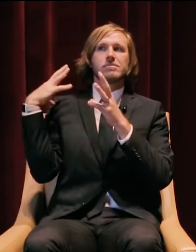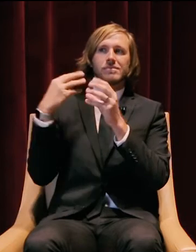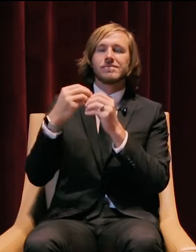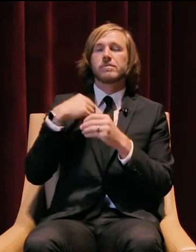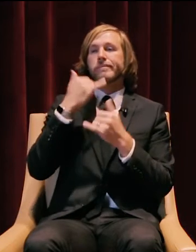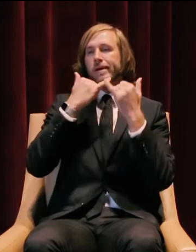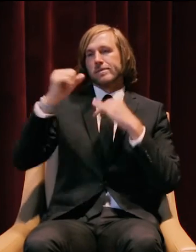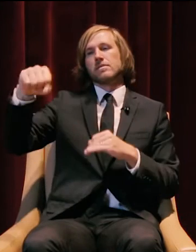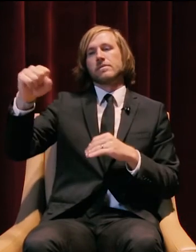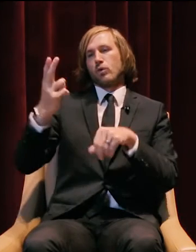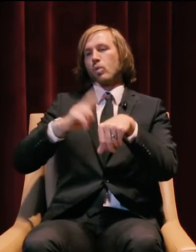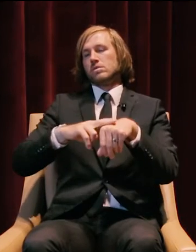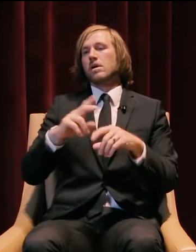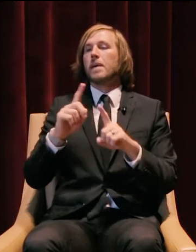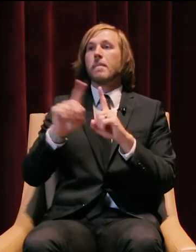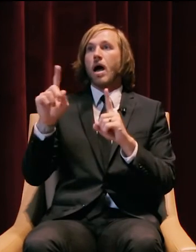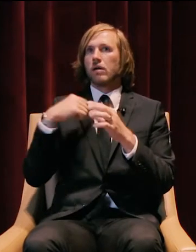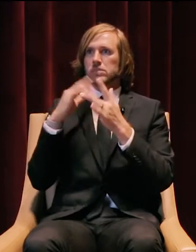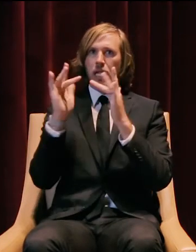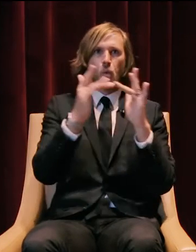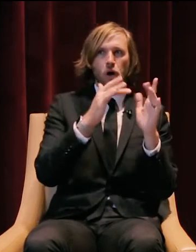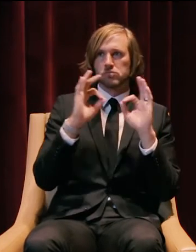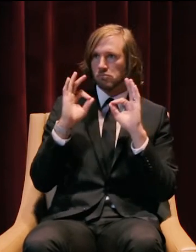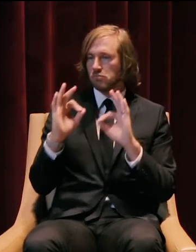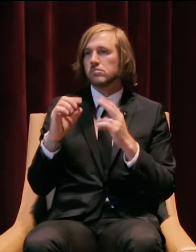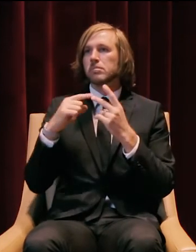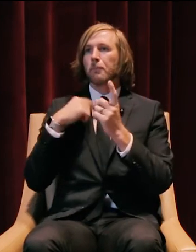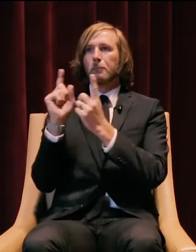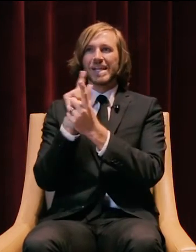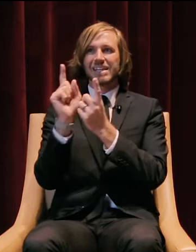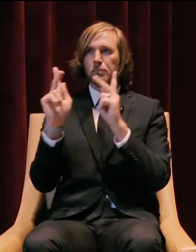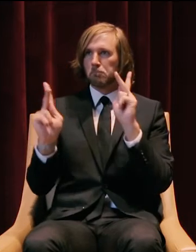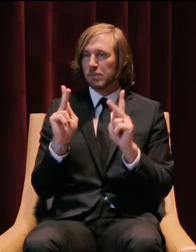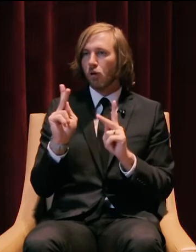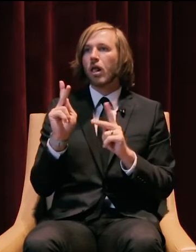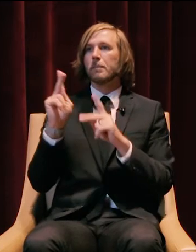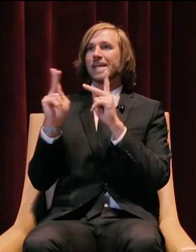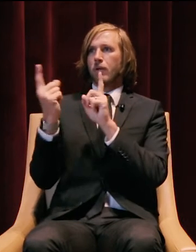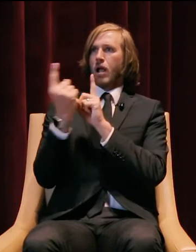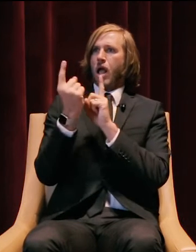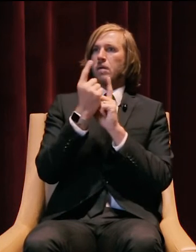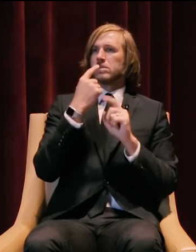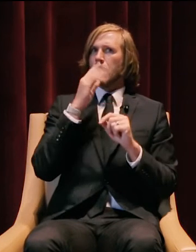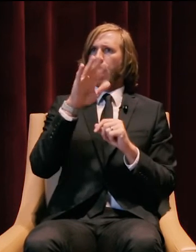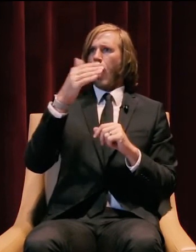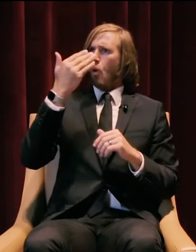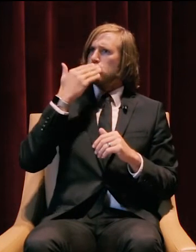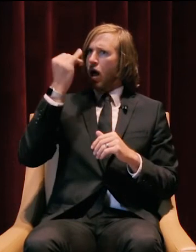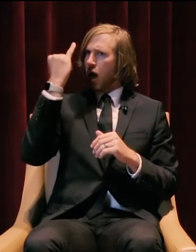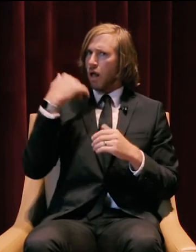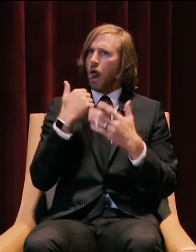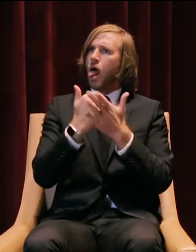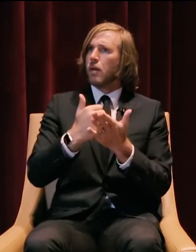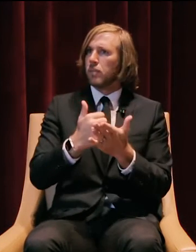made some mistakes, but I network and I meet people. People come to me and say, "This is a great idea, let me